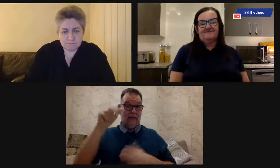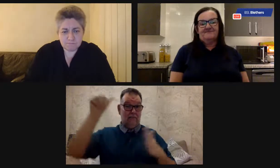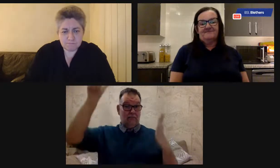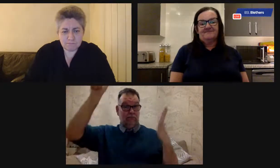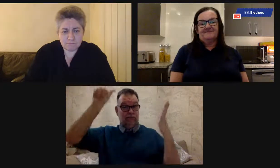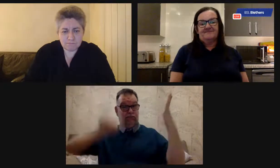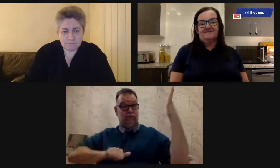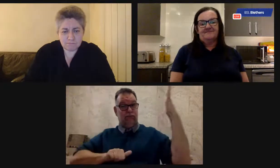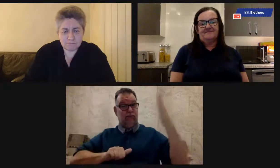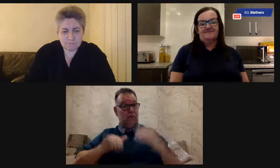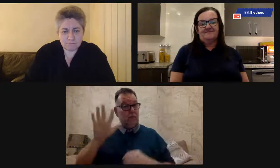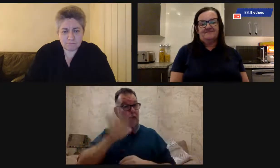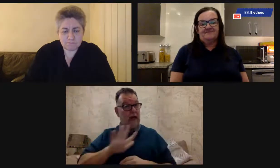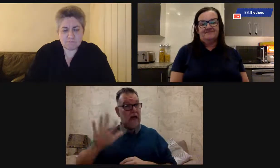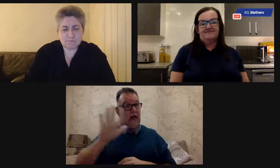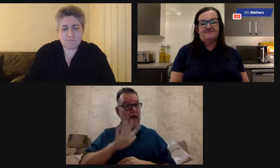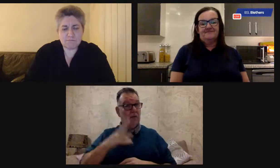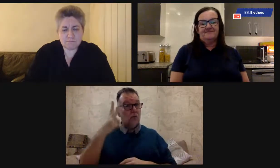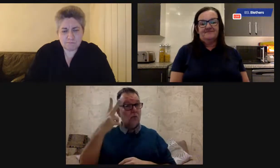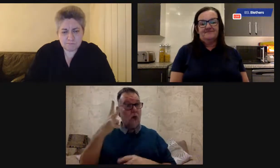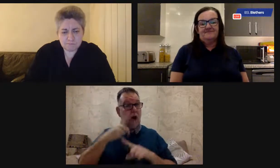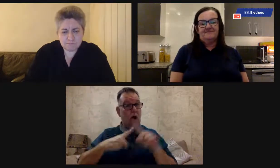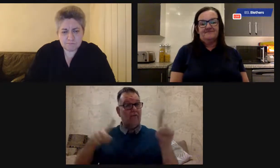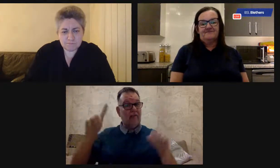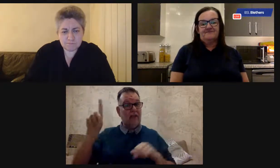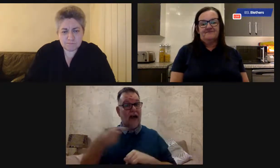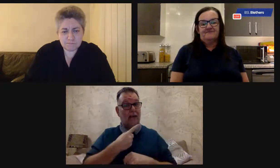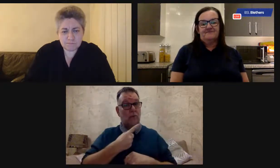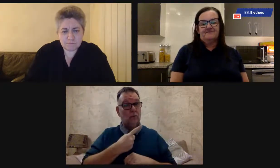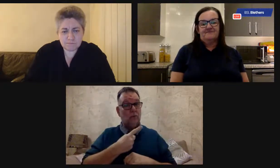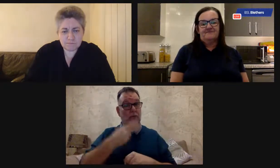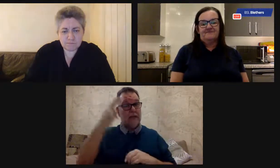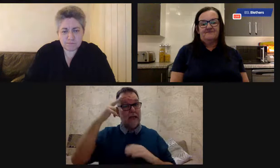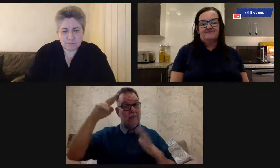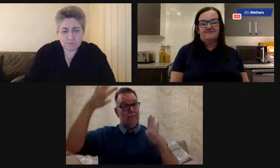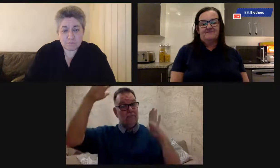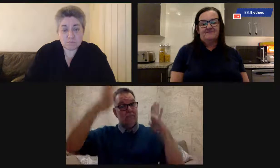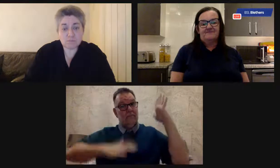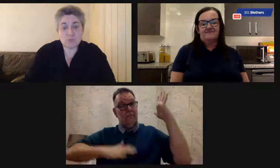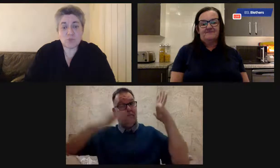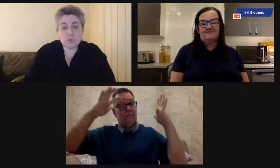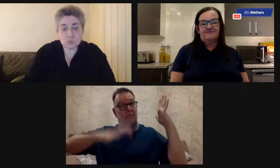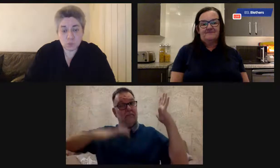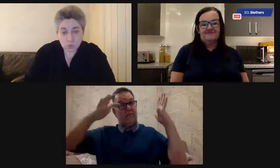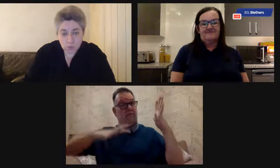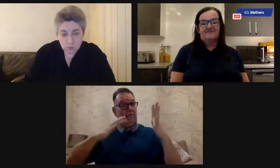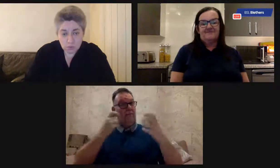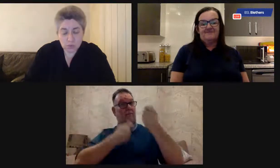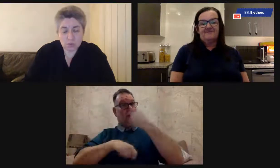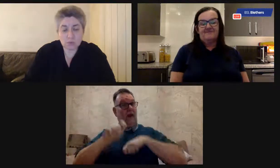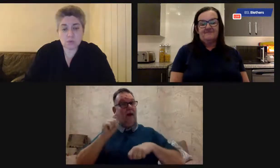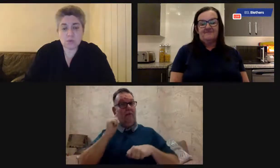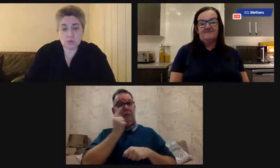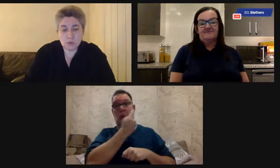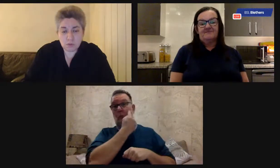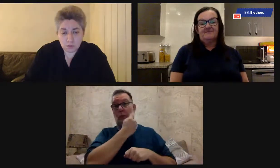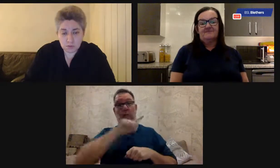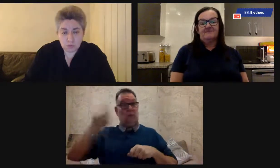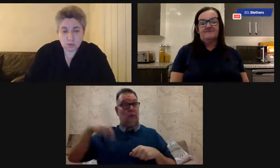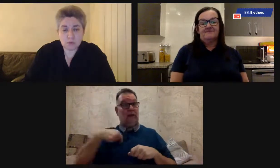organisation, because the names that we have in our list of people who have came are